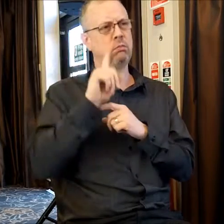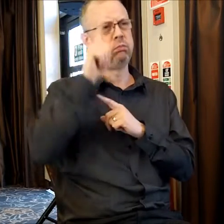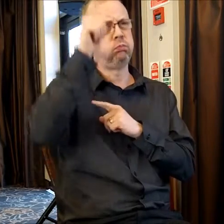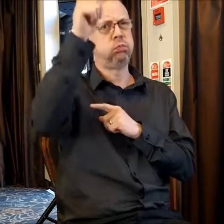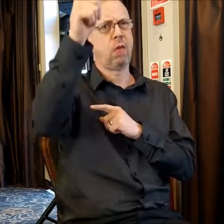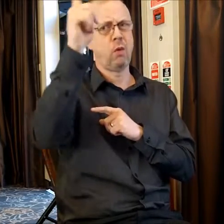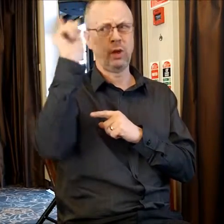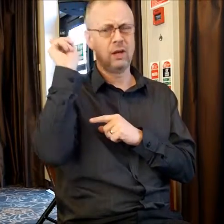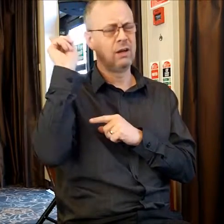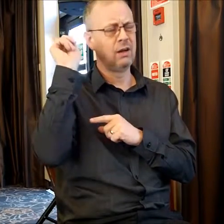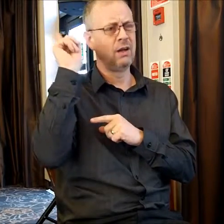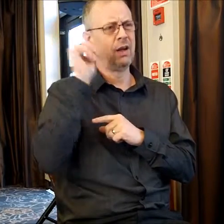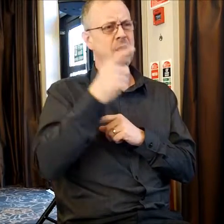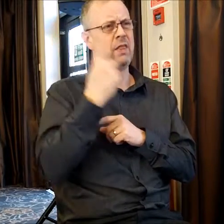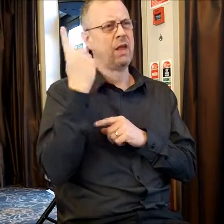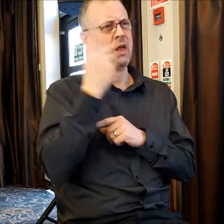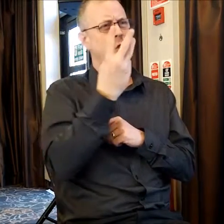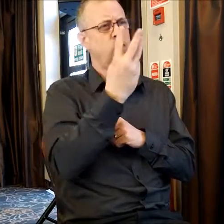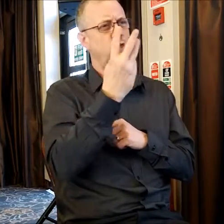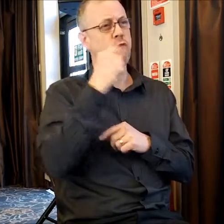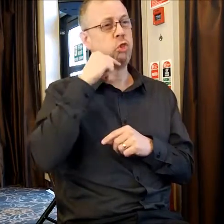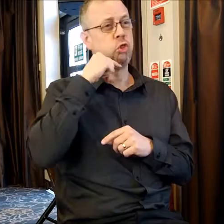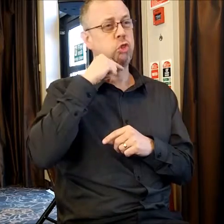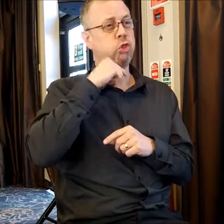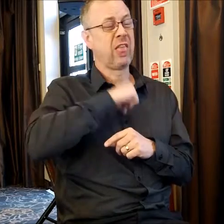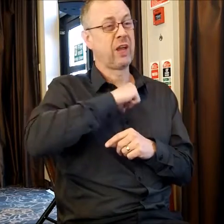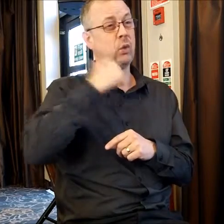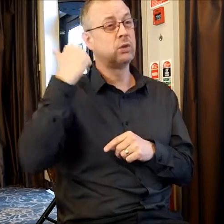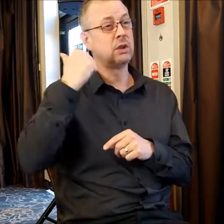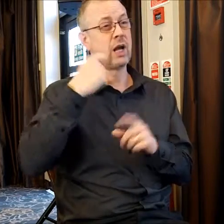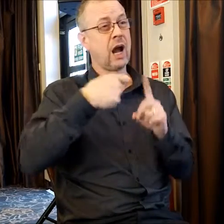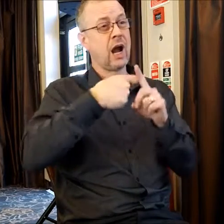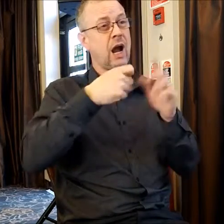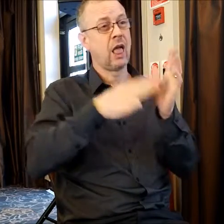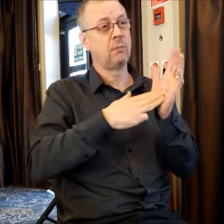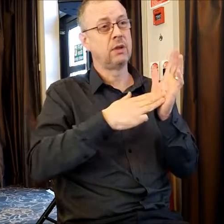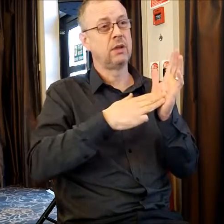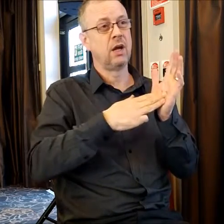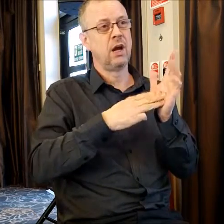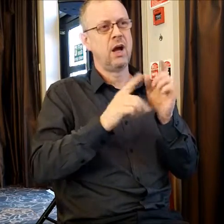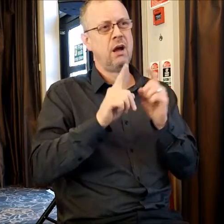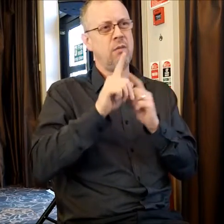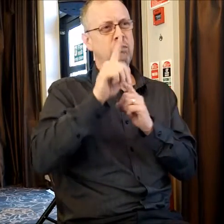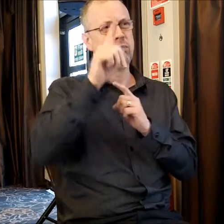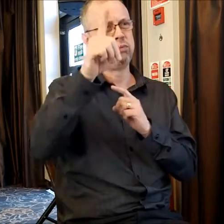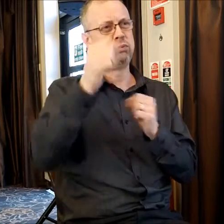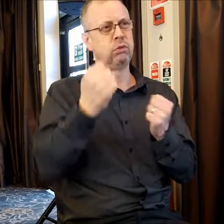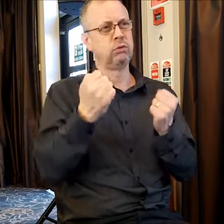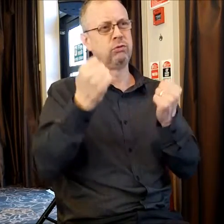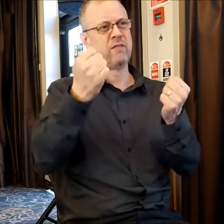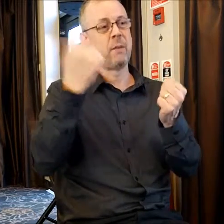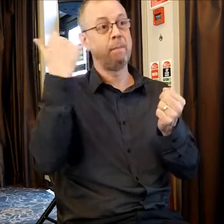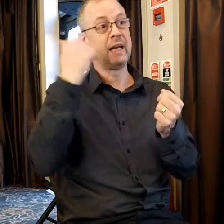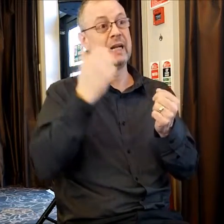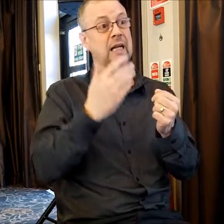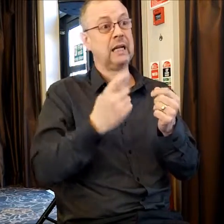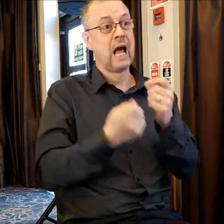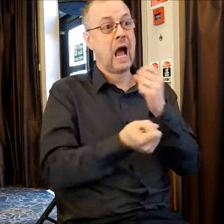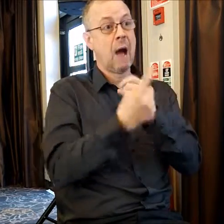about 3,000 kilometres from the port to the site. This is an accident that happened with our drums. It